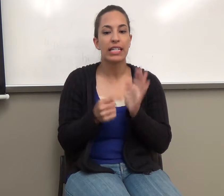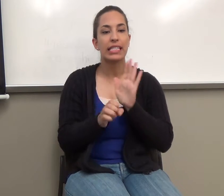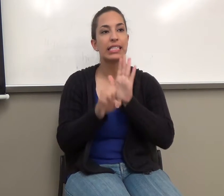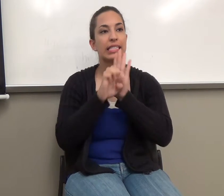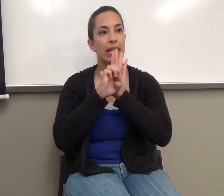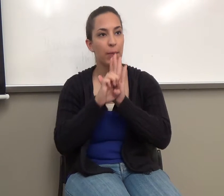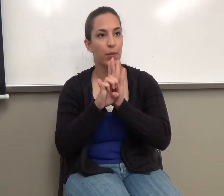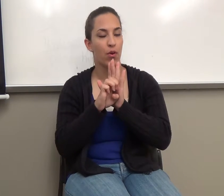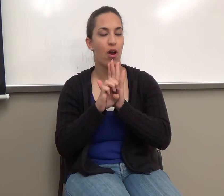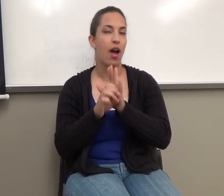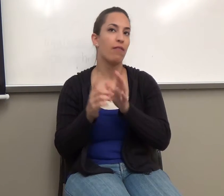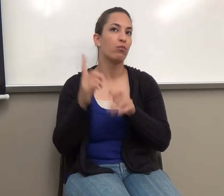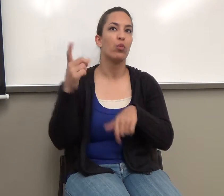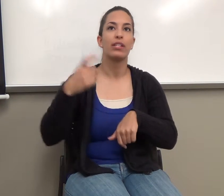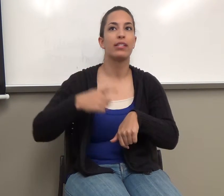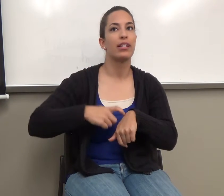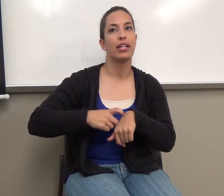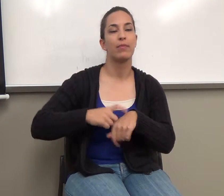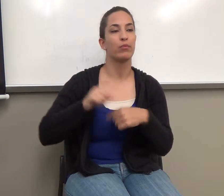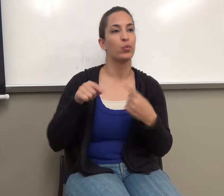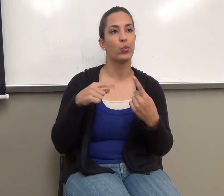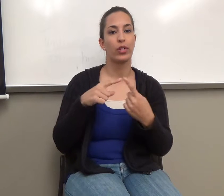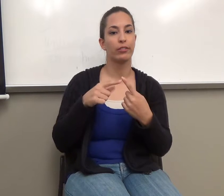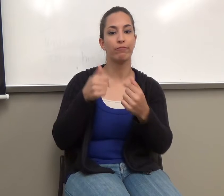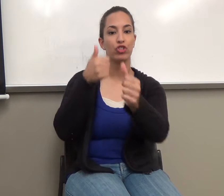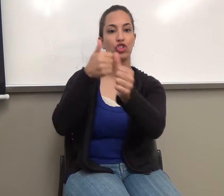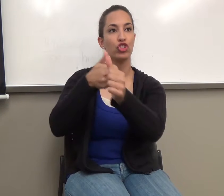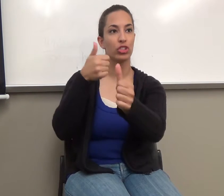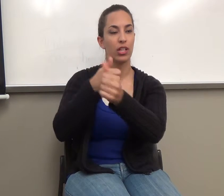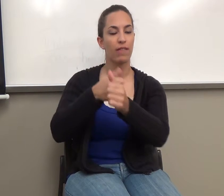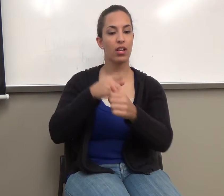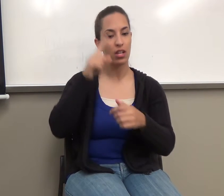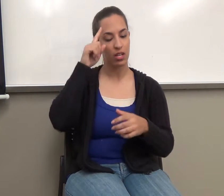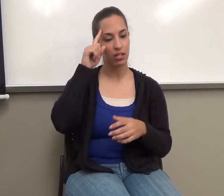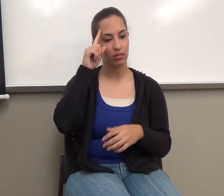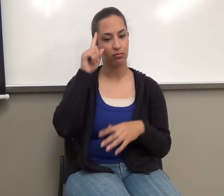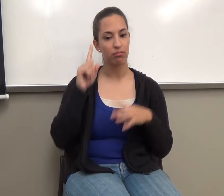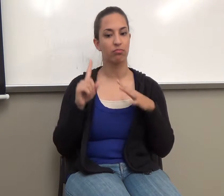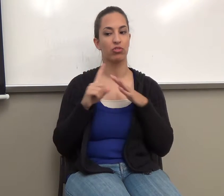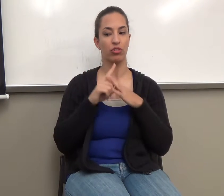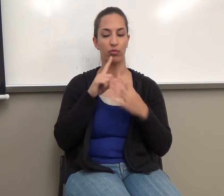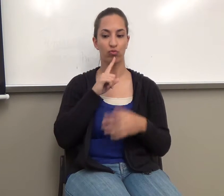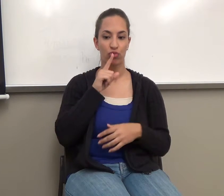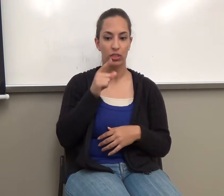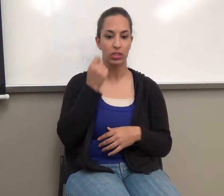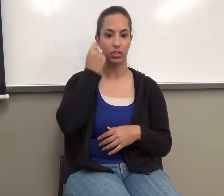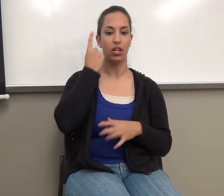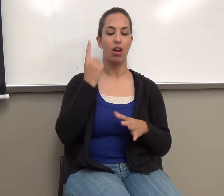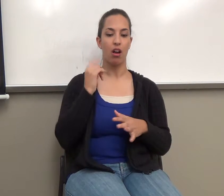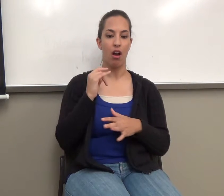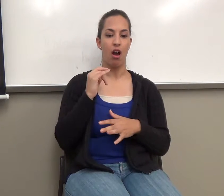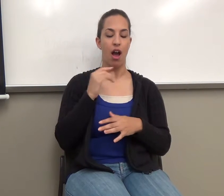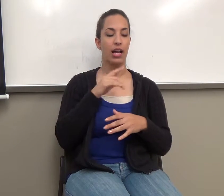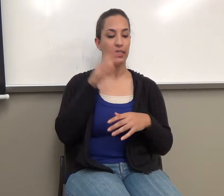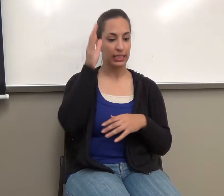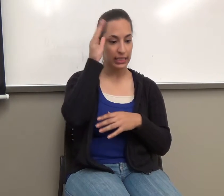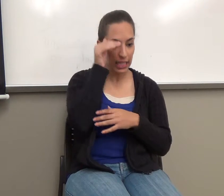that you discovered that dedication led to success, and a time that